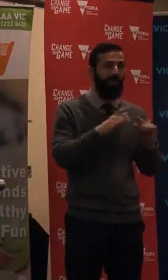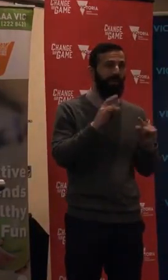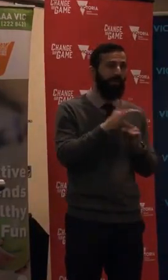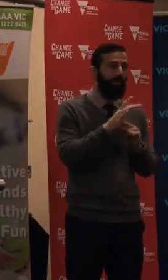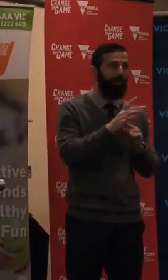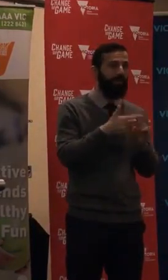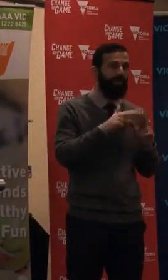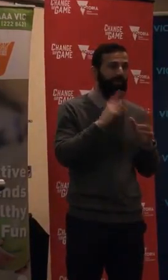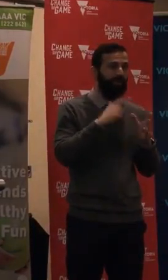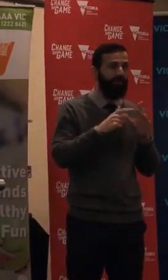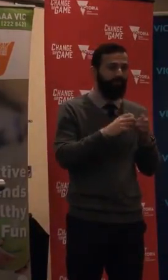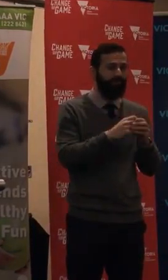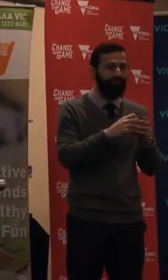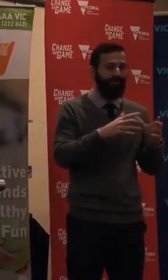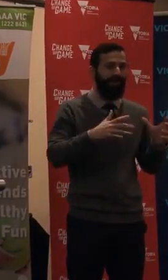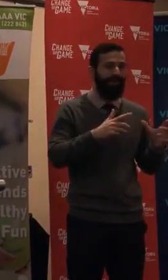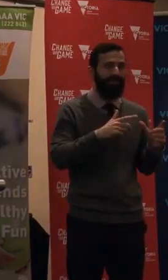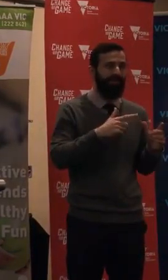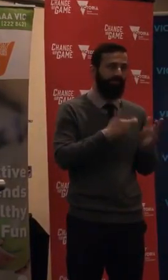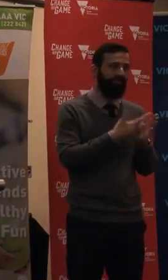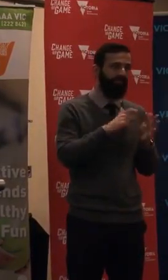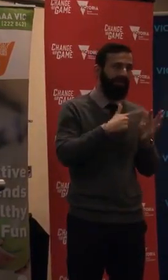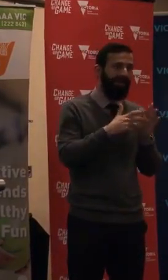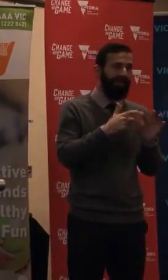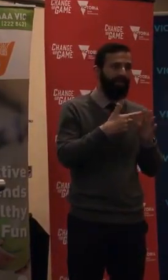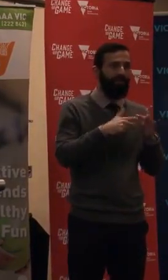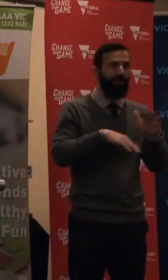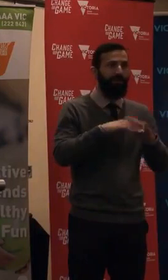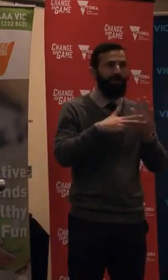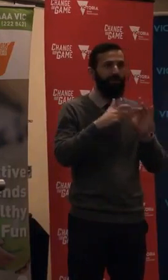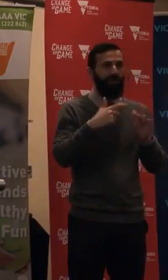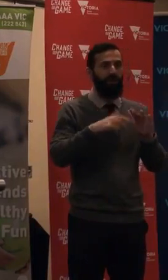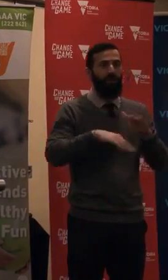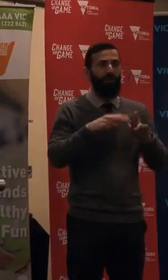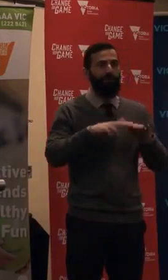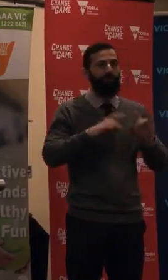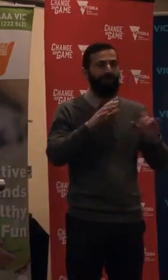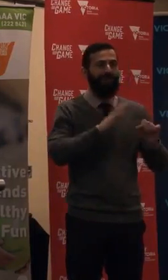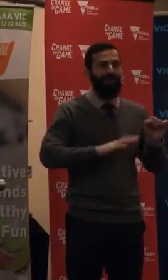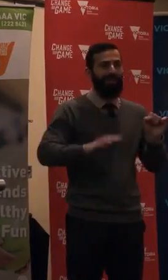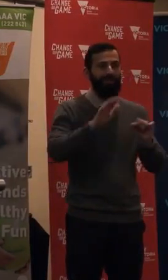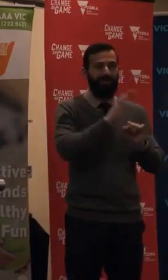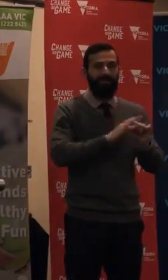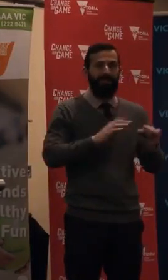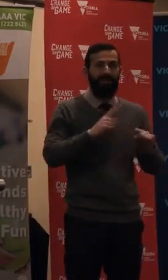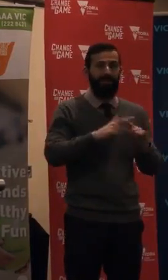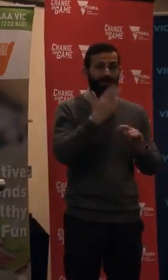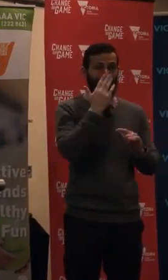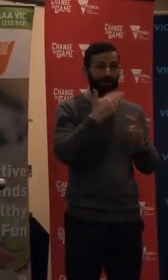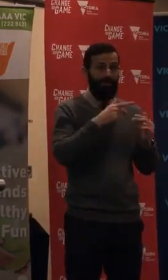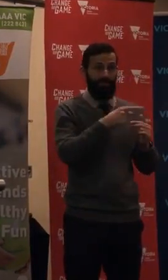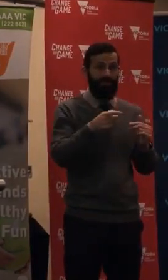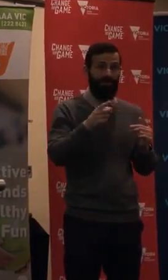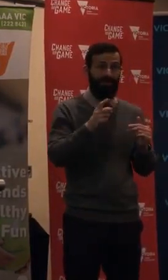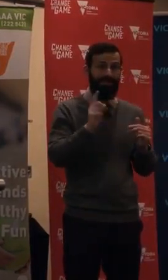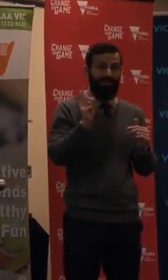of expanding the inspiration that is Reclink to the whole of Victoria and the whole of Australia. And to be in front of you today